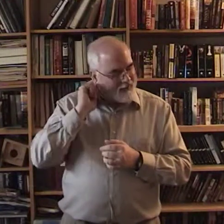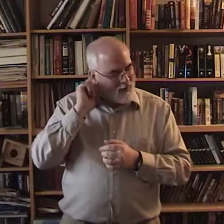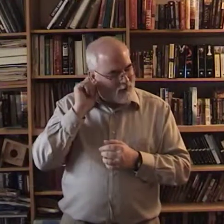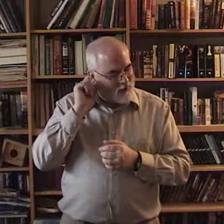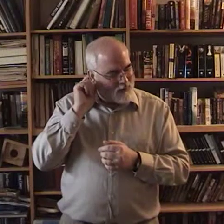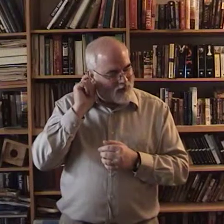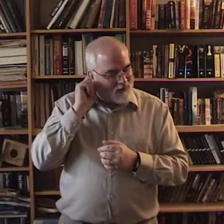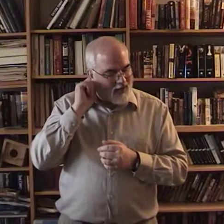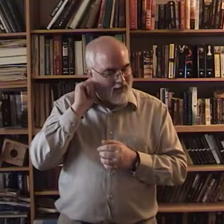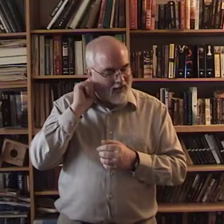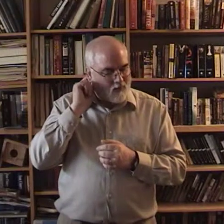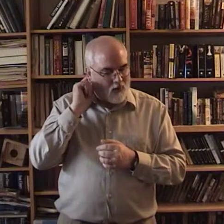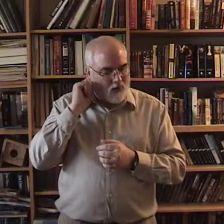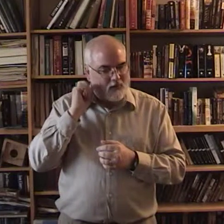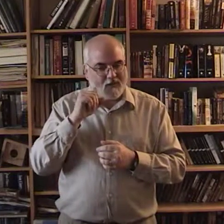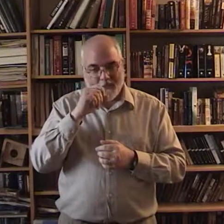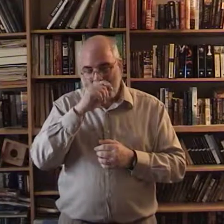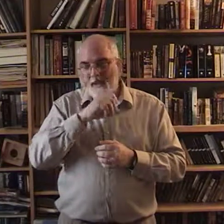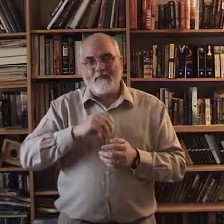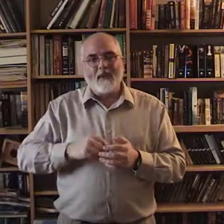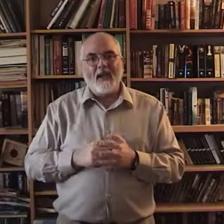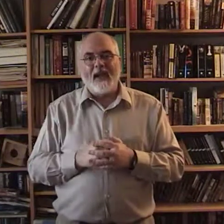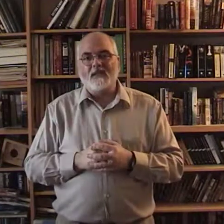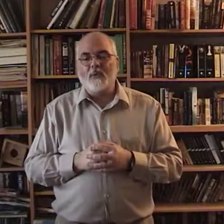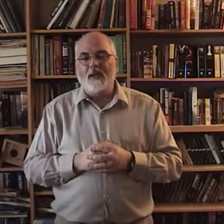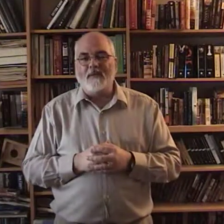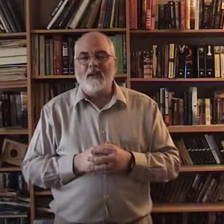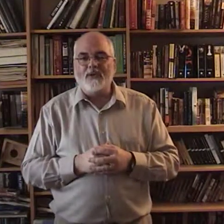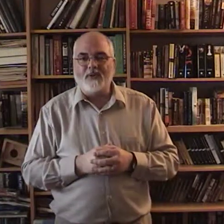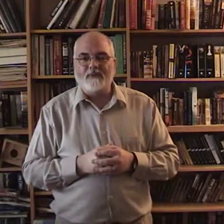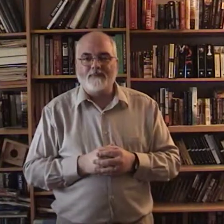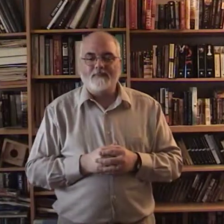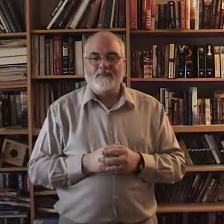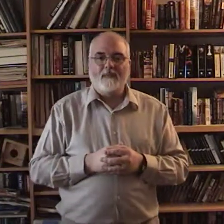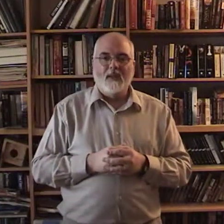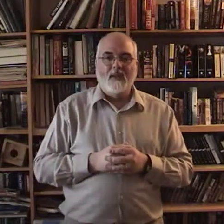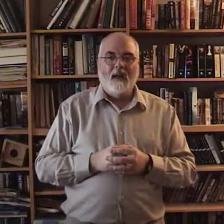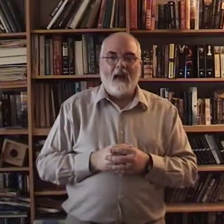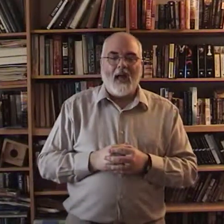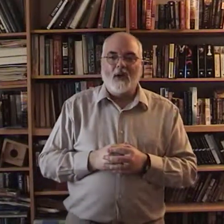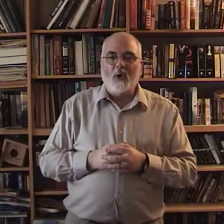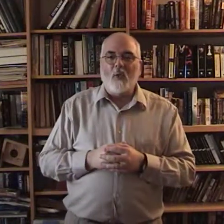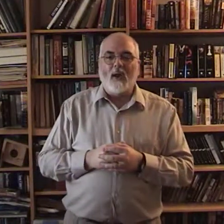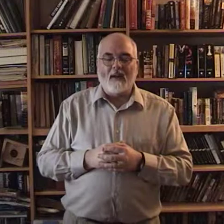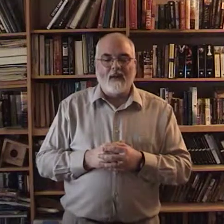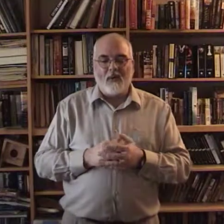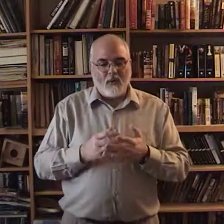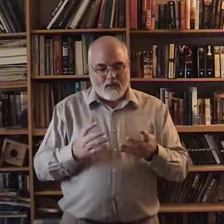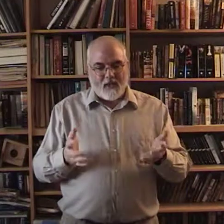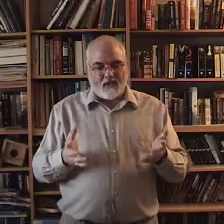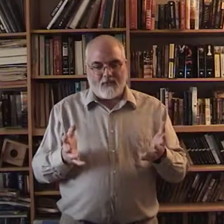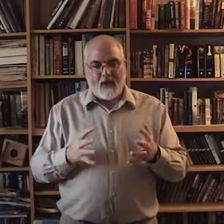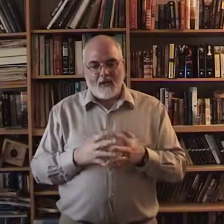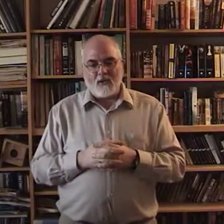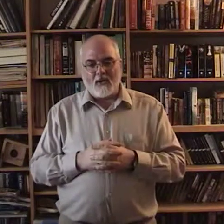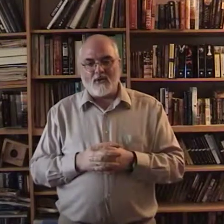So is one of those odd words. It has no definition. I don't know what, if you were to say define the word so,